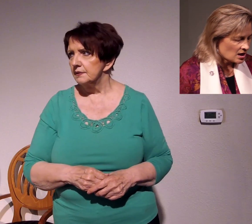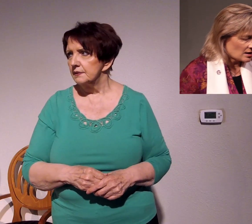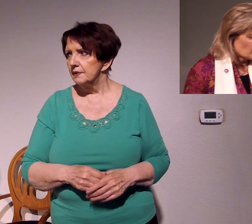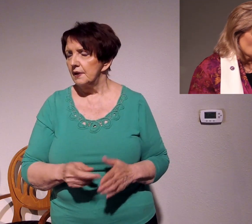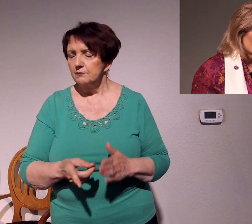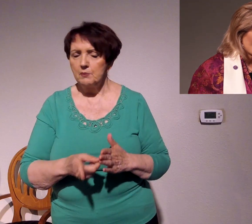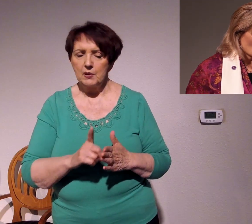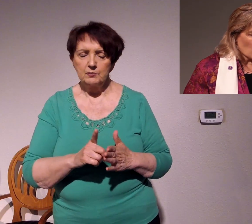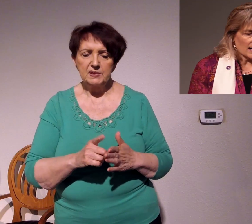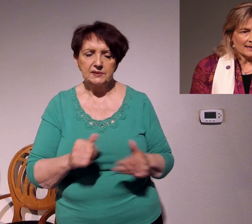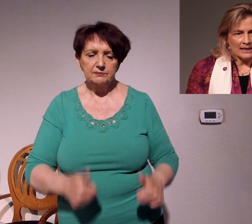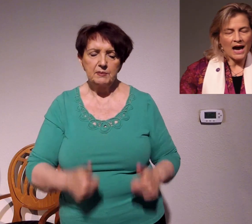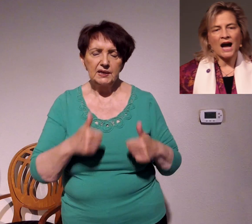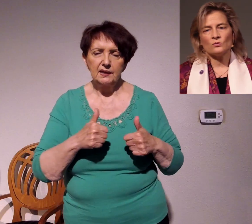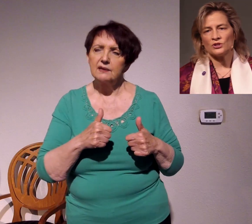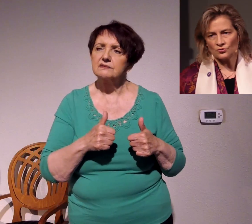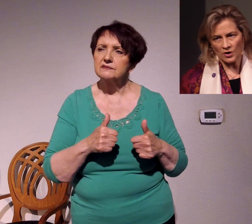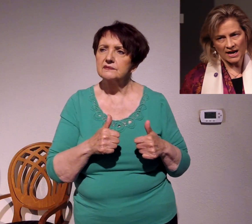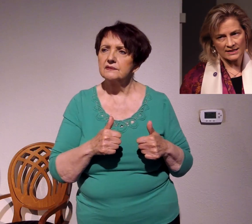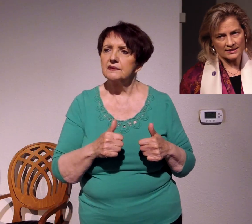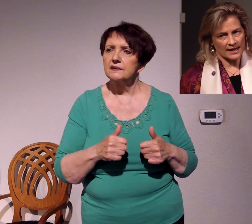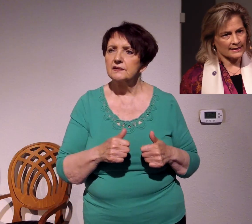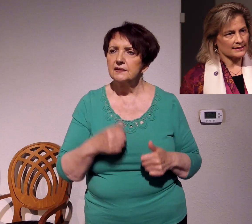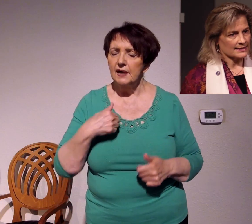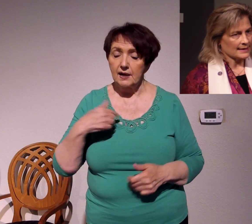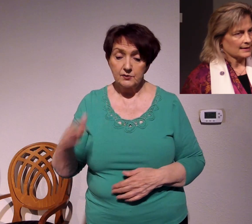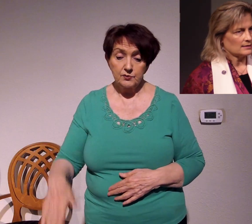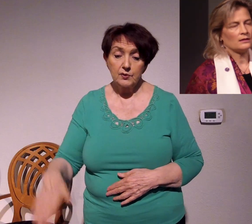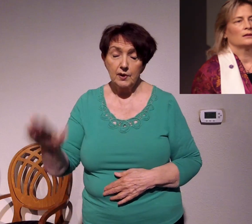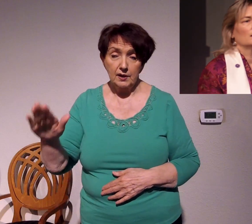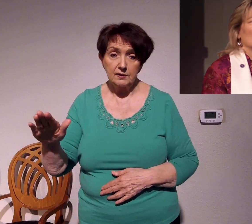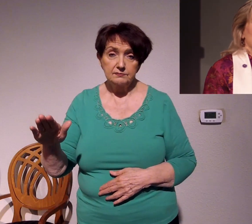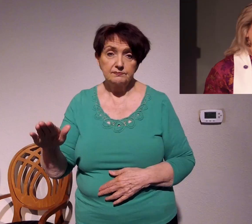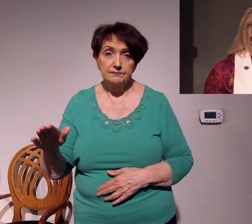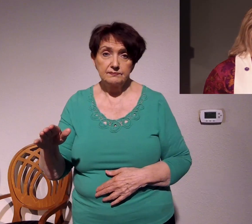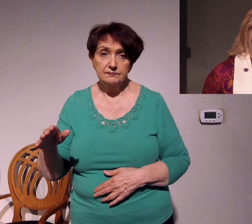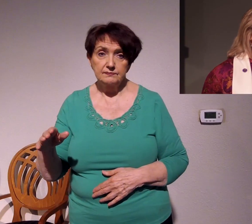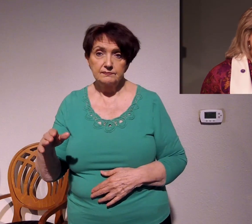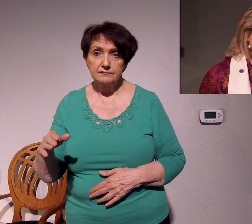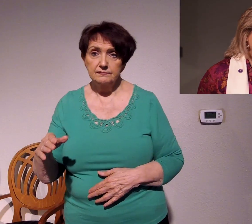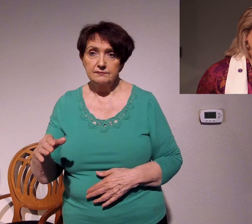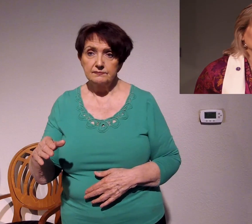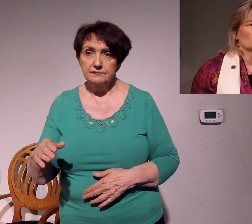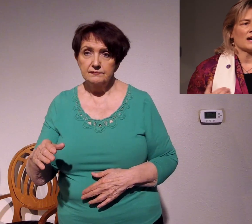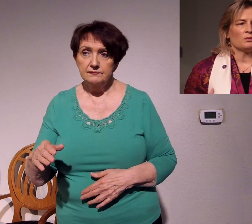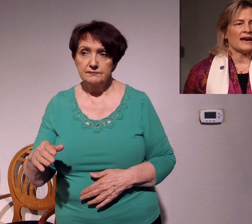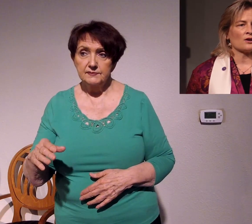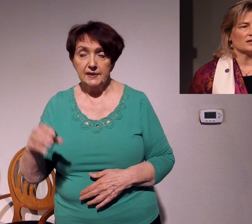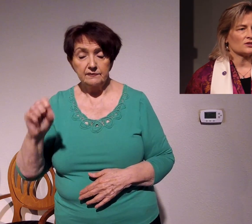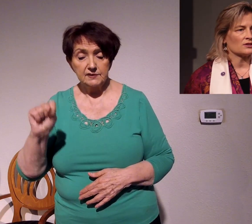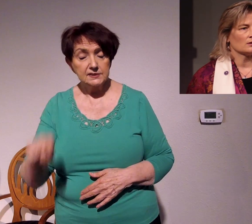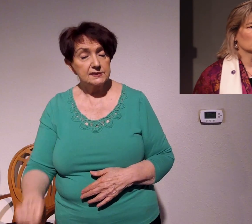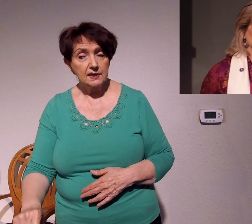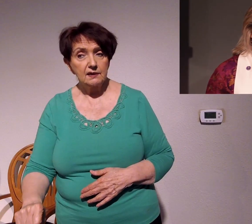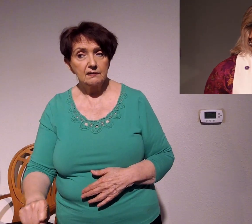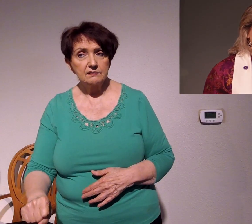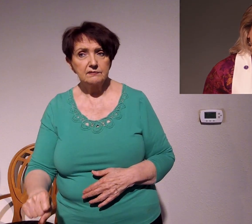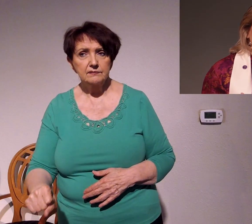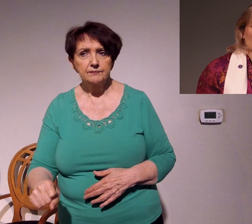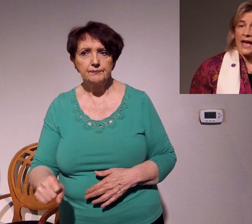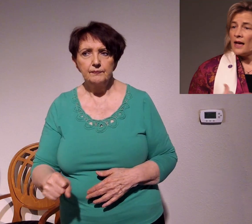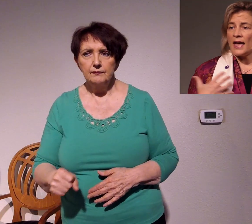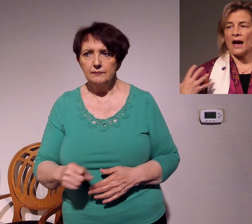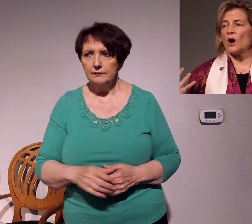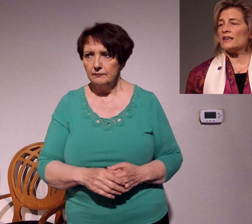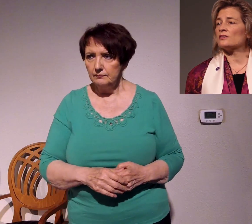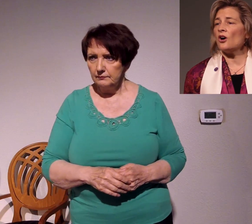in time. So I was raised, like I said, although in the South, my parents,